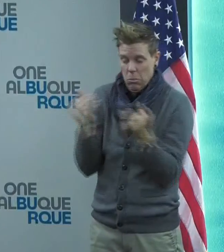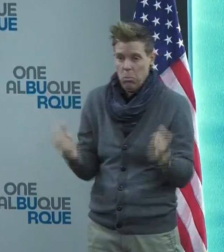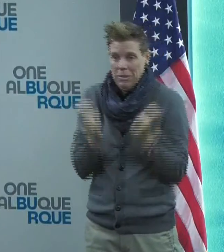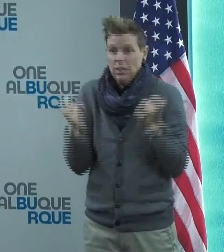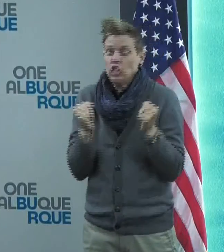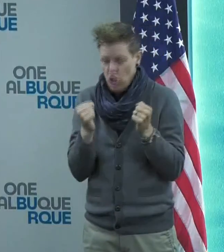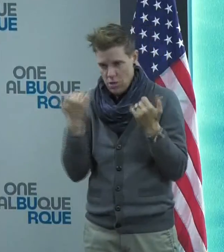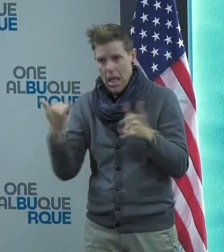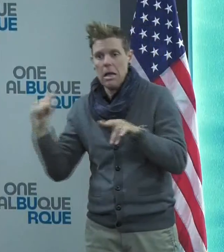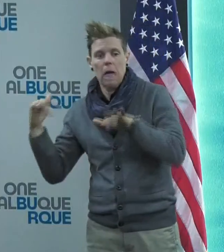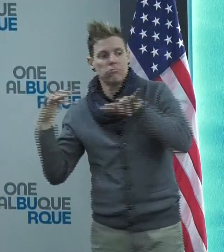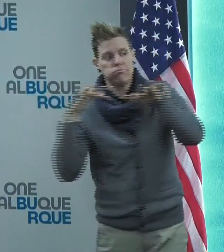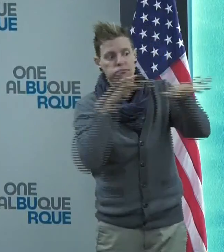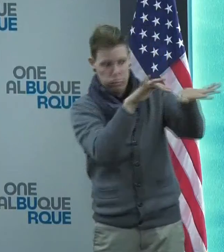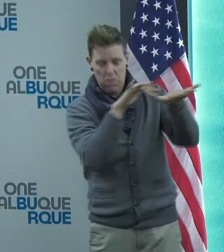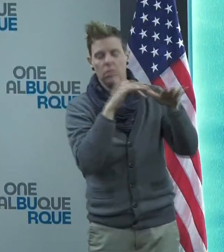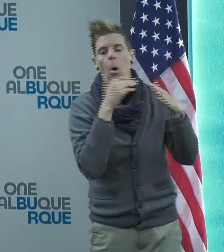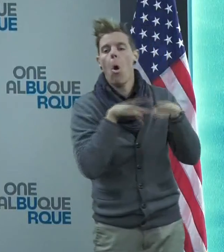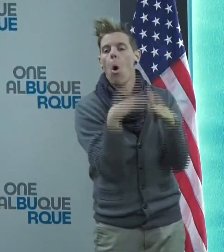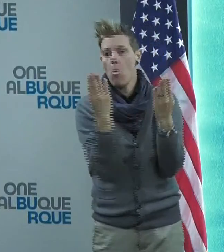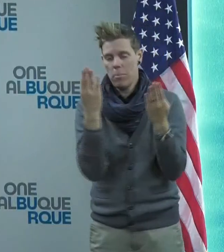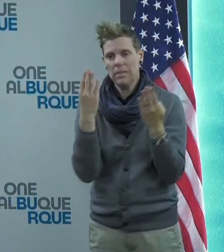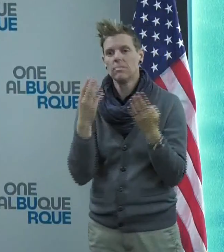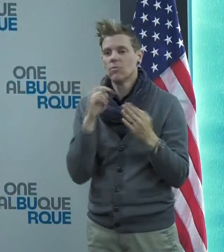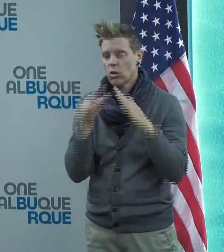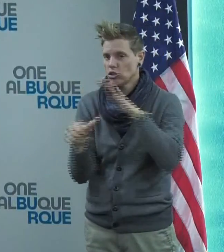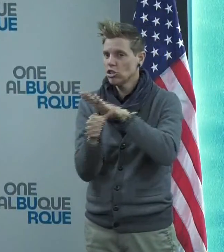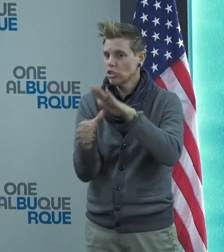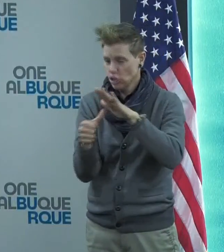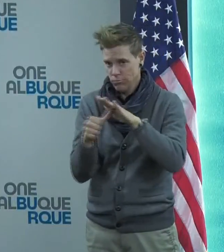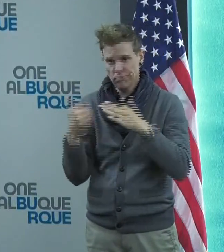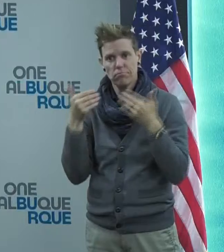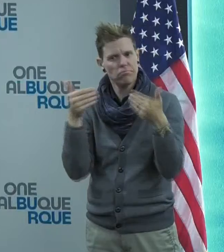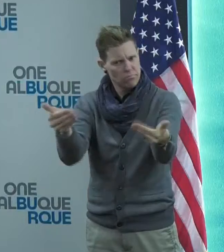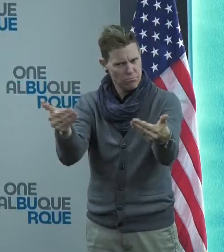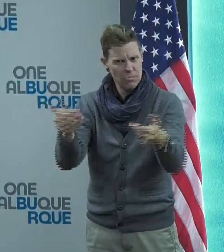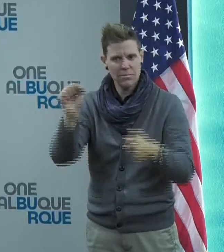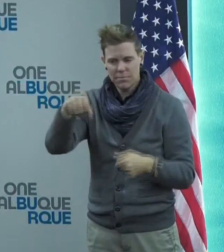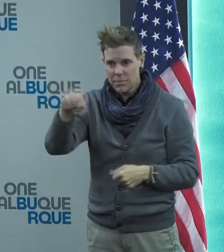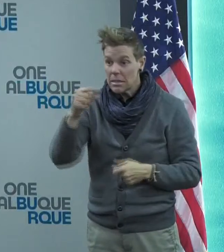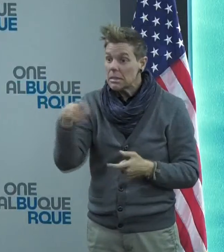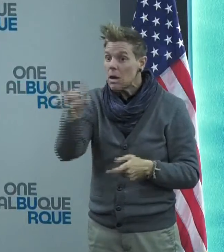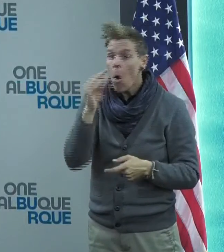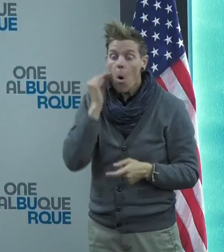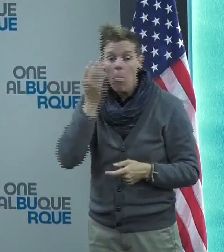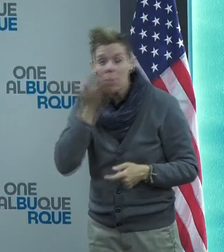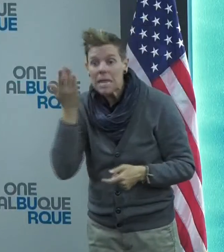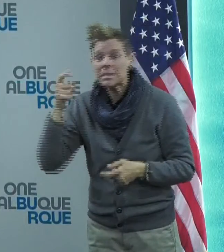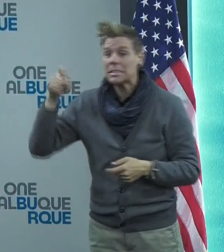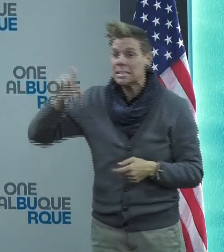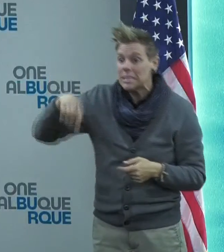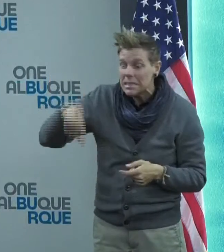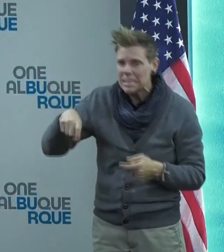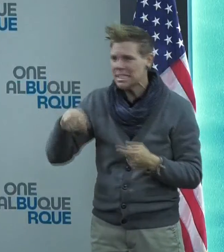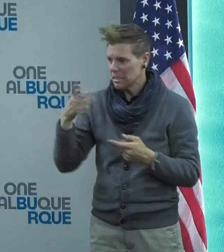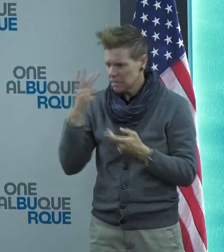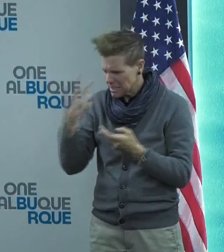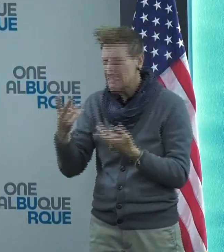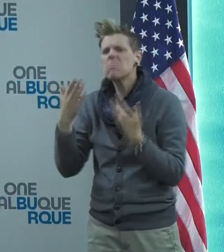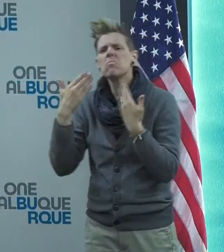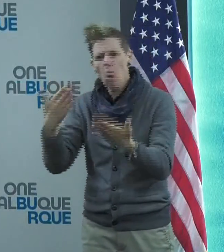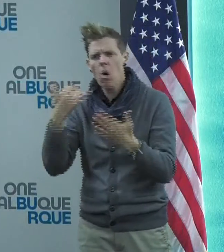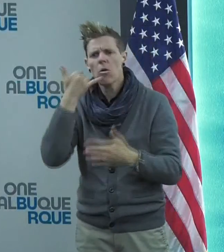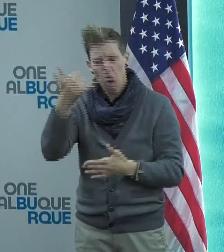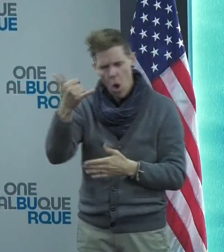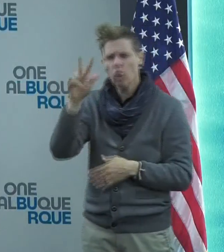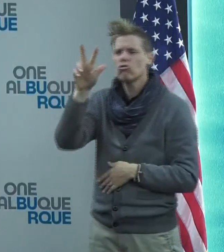to encourage any homeless folks, or if you see homeless folks, call 311, and we will try and work to get them out to that shelter.